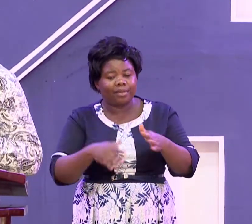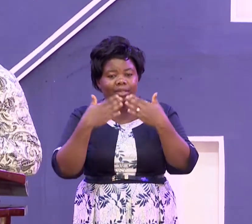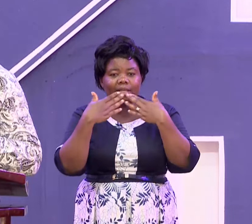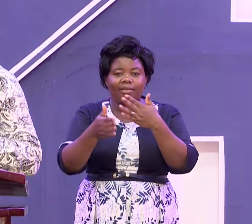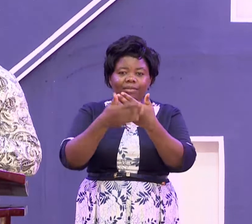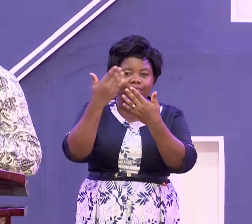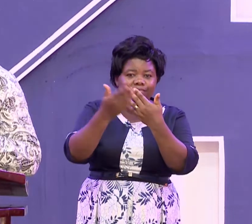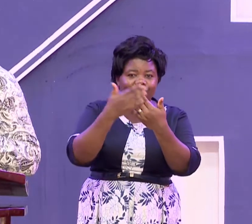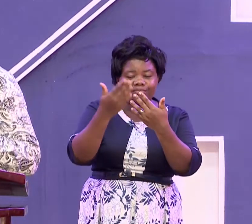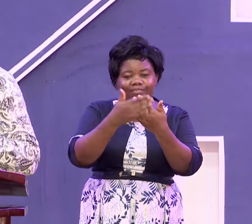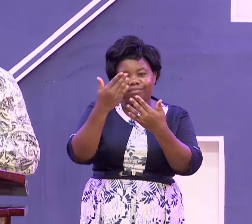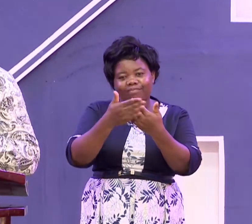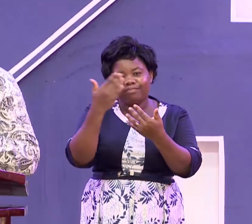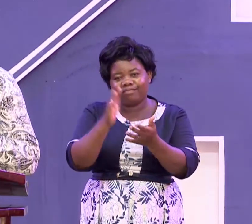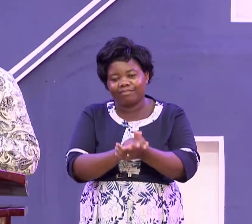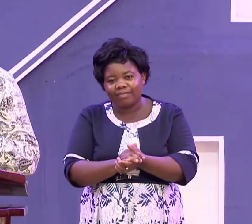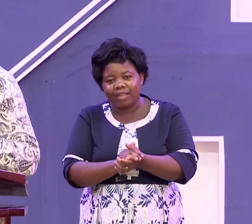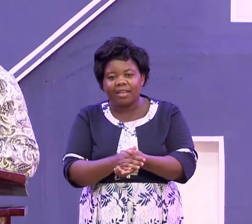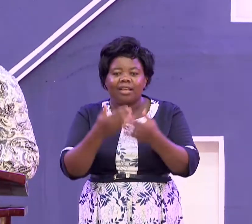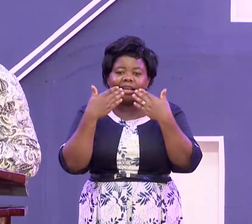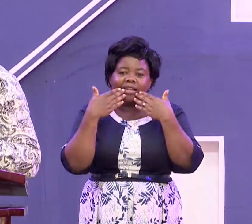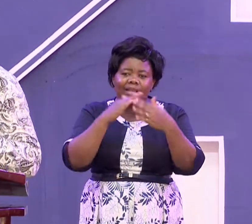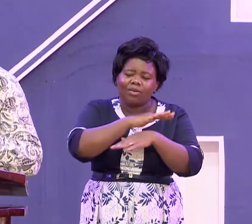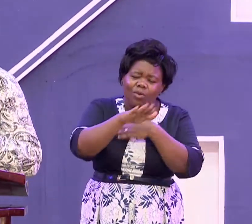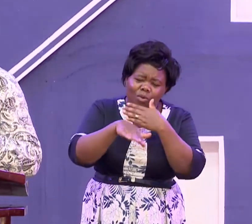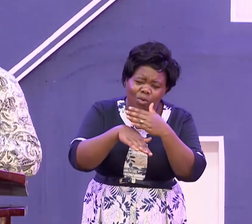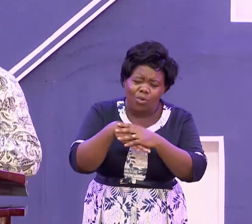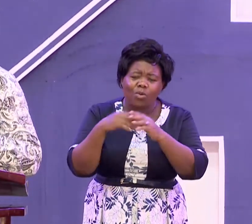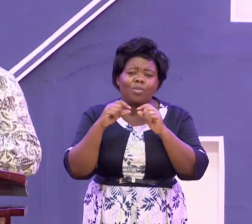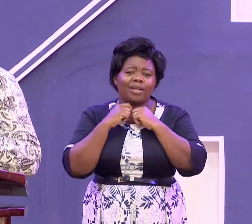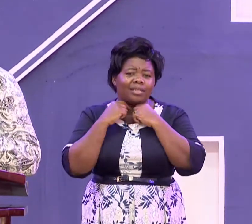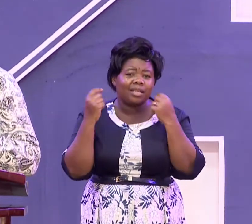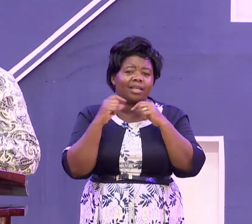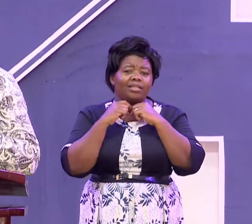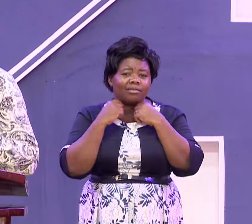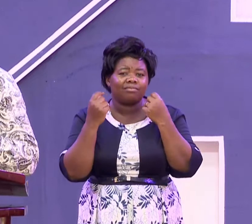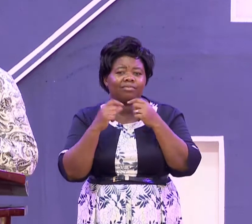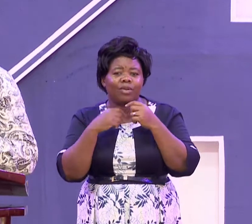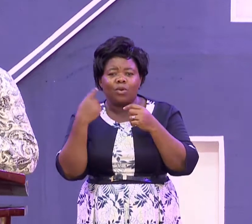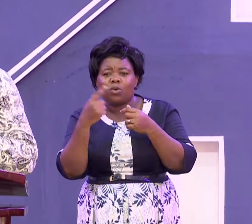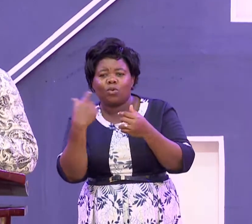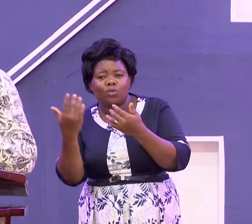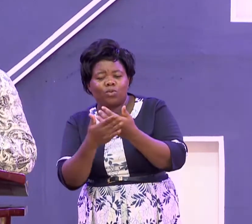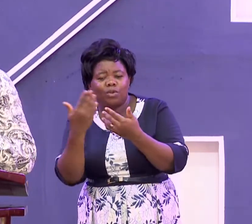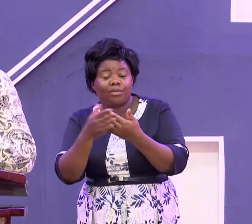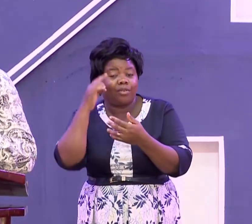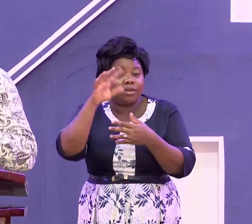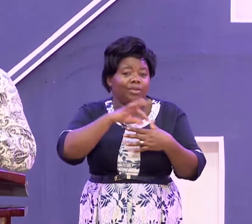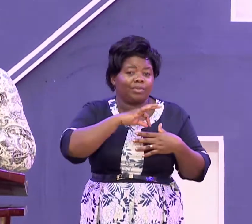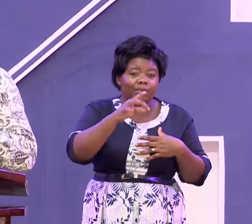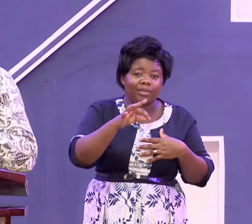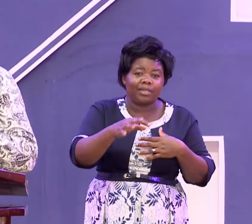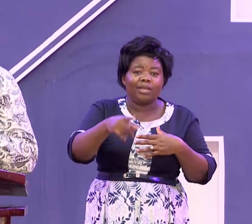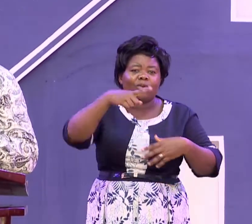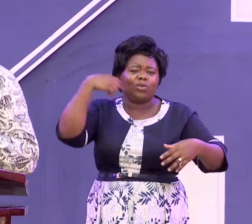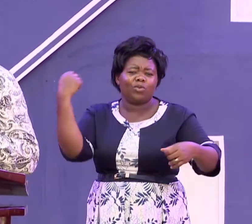Mommy. Thank you for pastoring us. And I also thank all the pastors who pastor us.